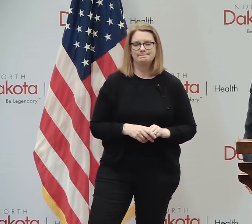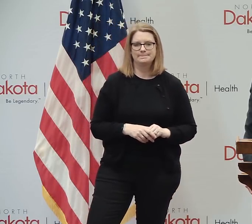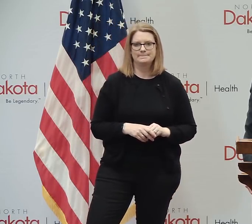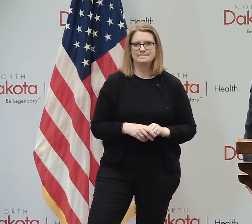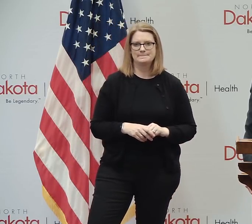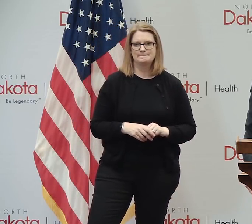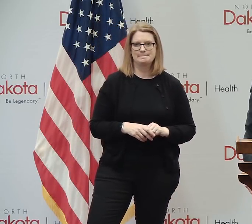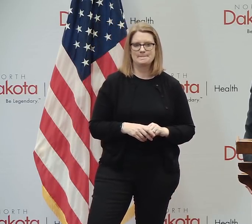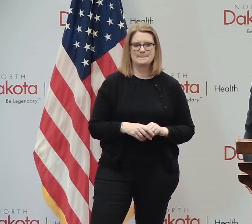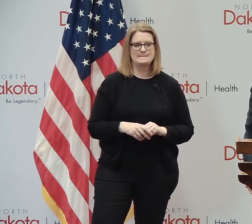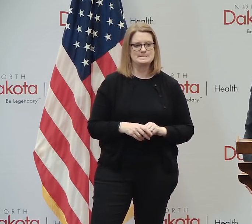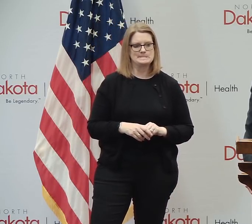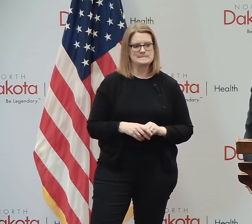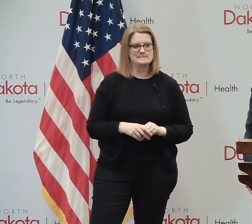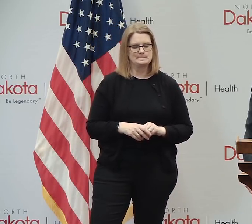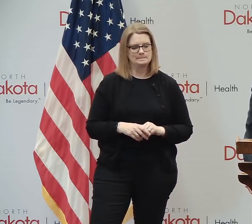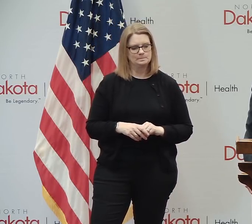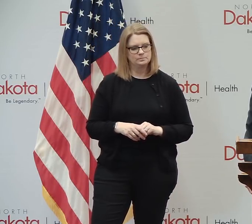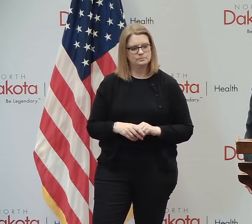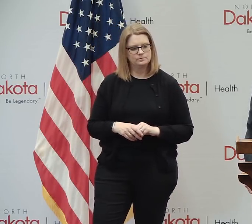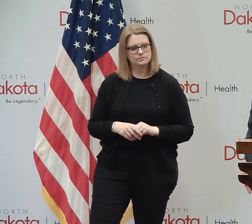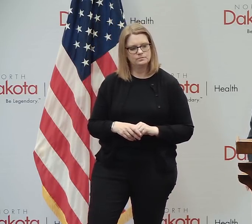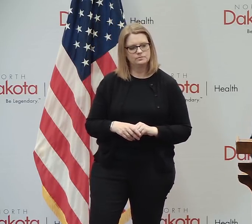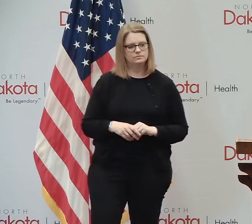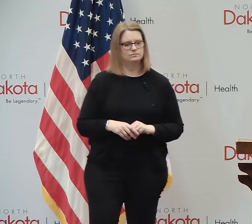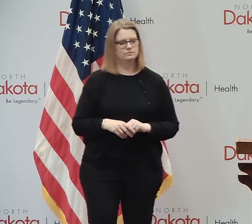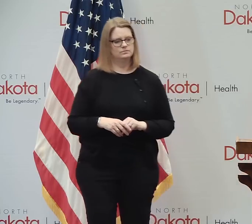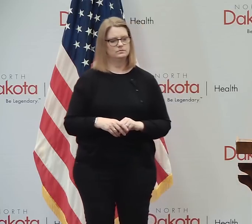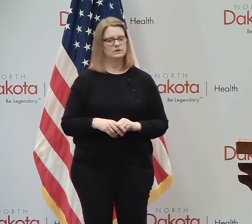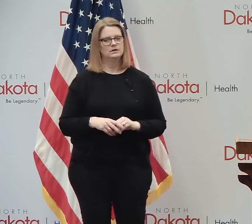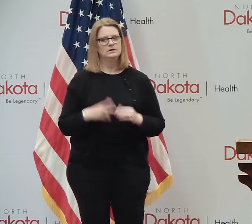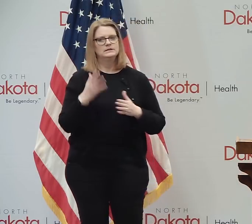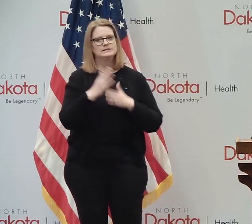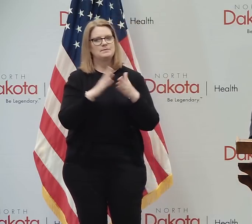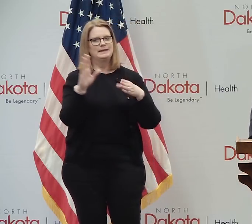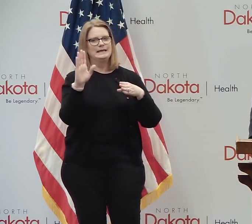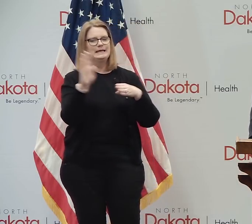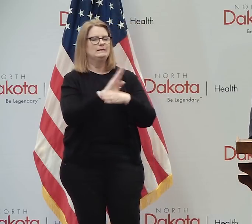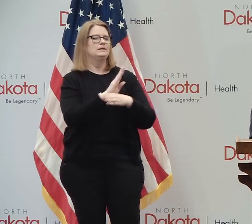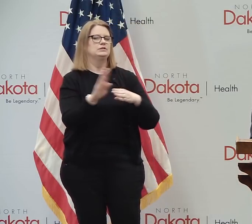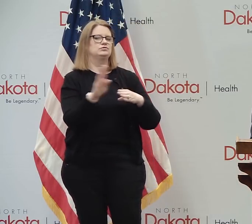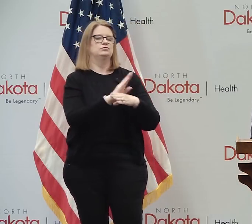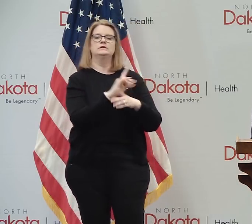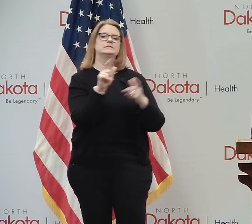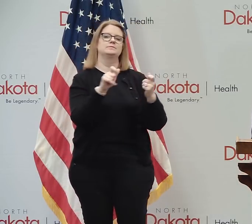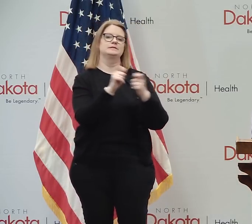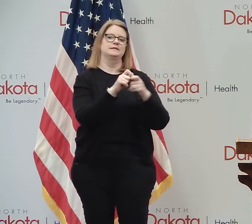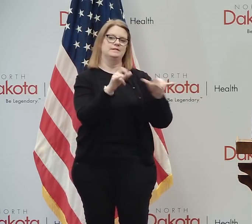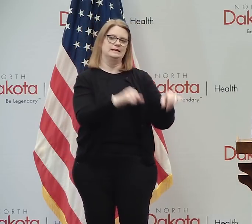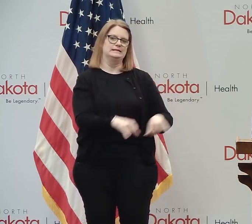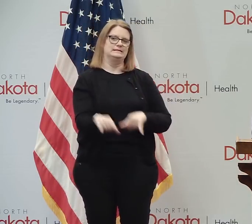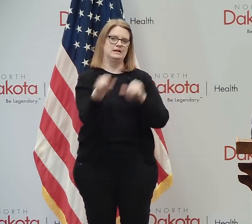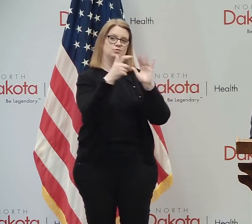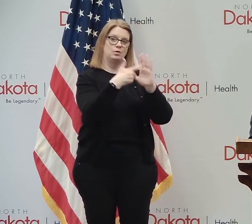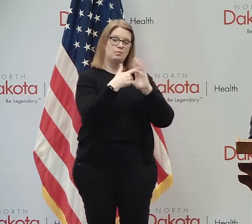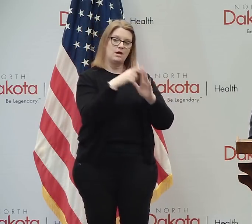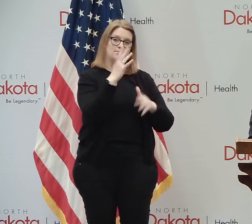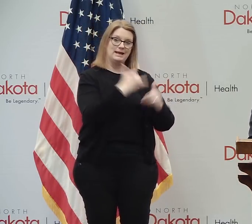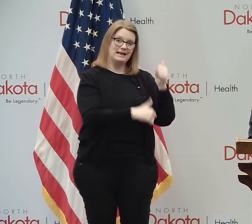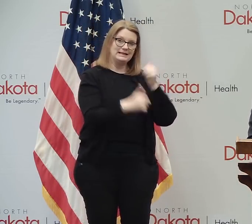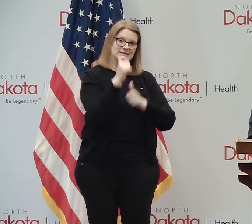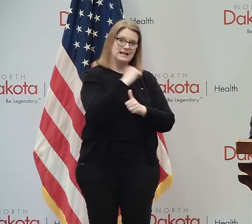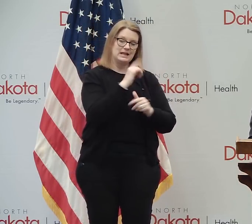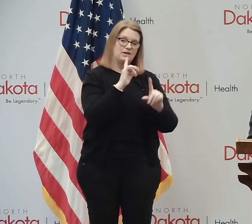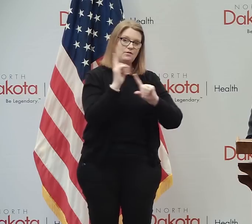unlike some of the industry standard specific standards that were required by executive order under the North Dakota